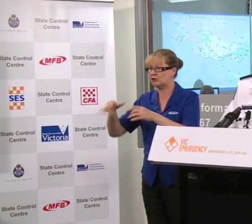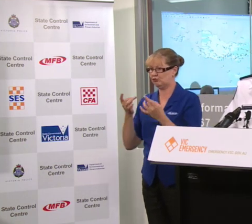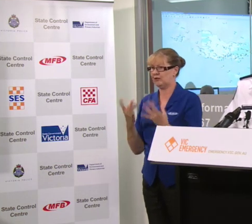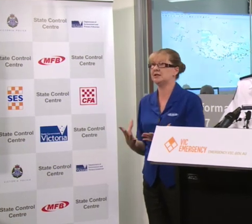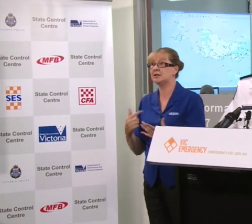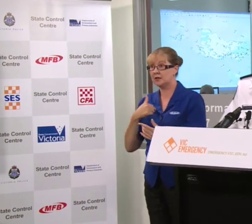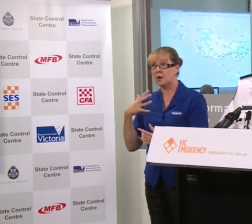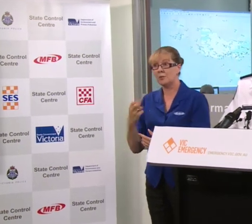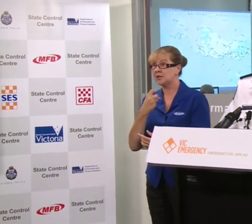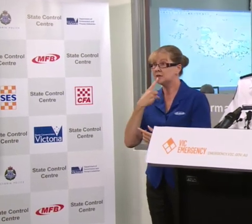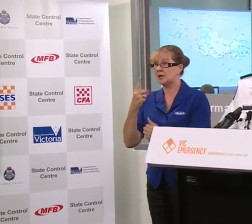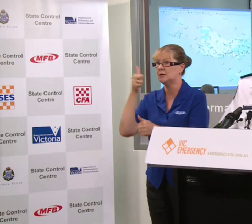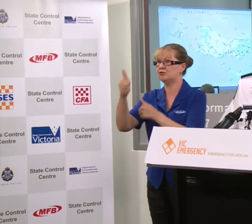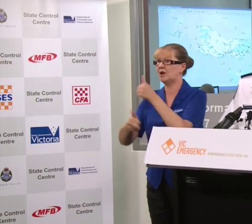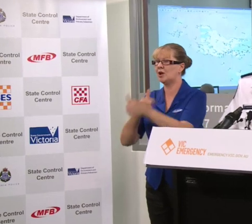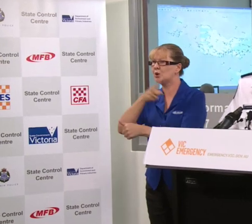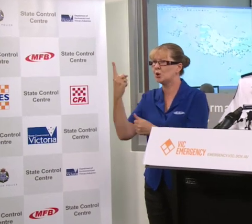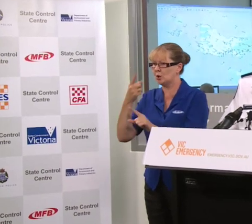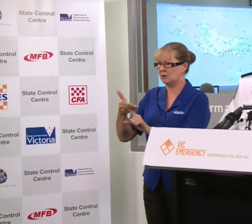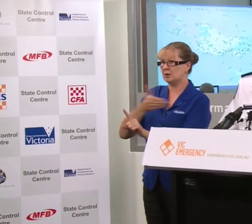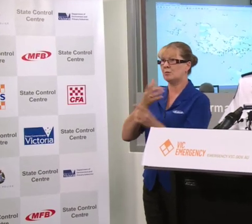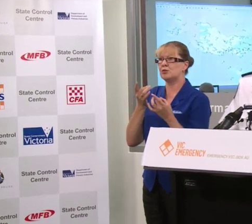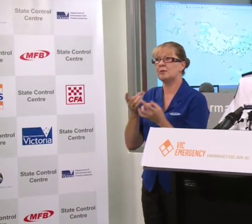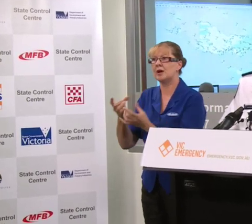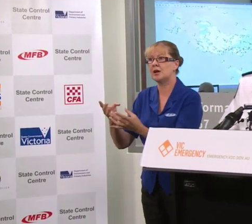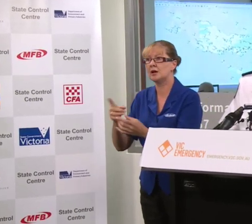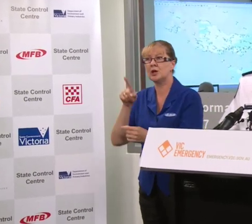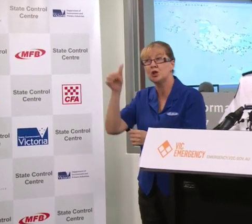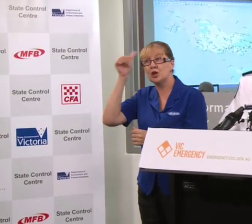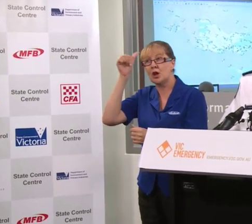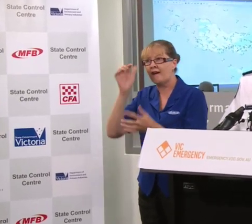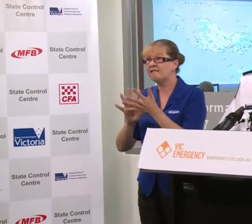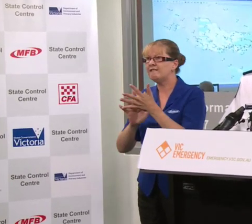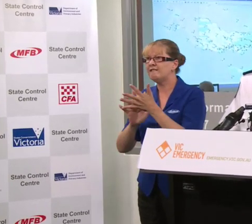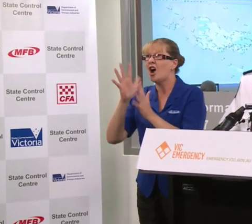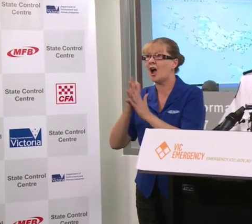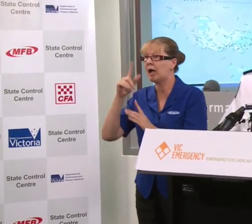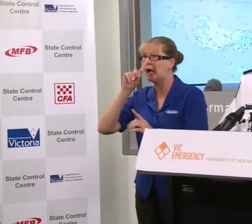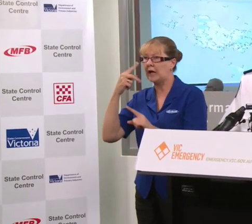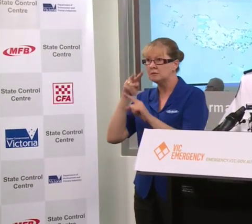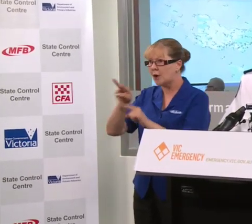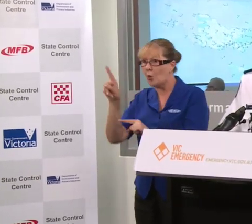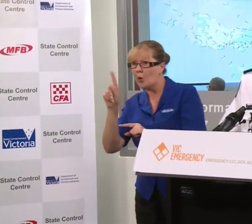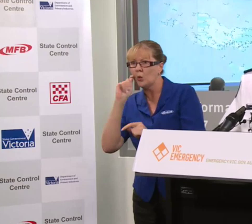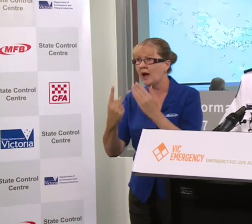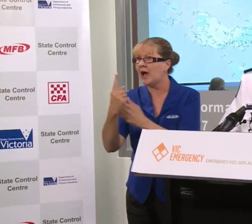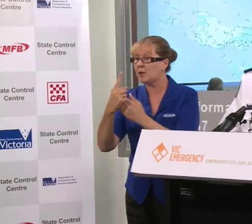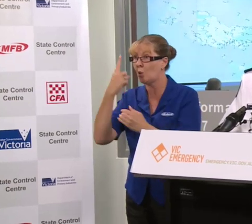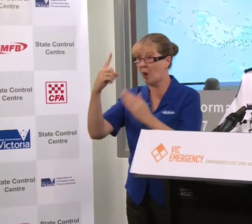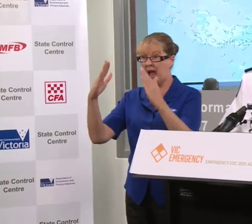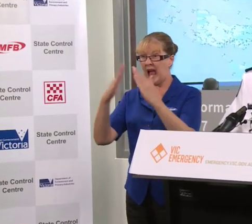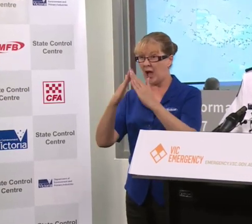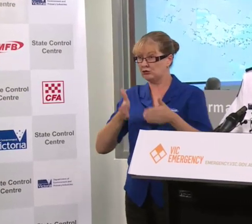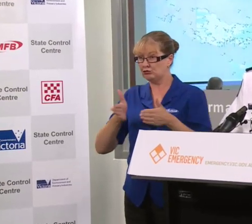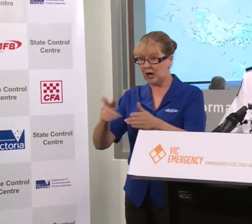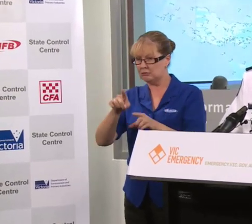it's congratulations to those that have done that. However, fire is extremely random. In one street, we've seen a house be totally destroyed and